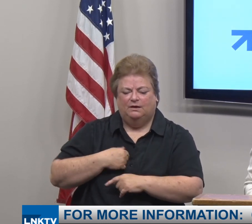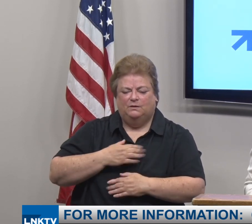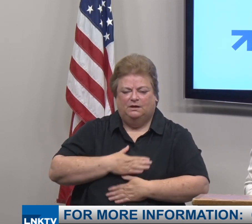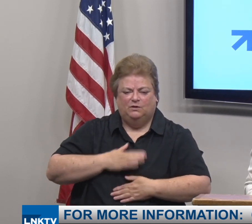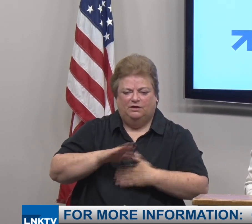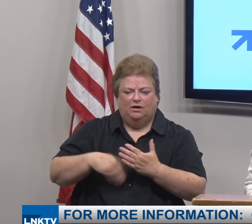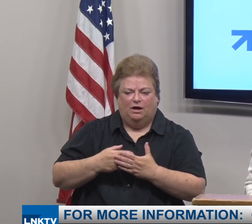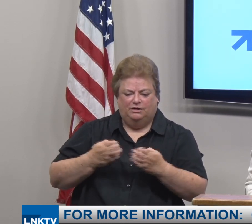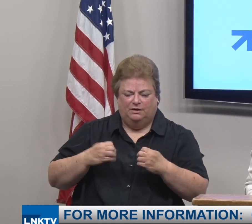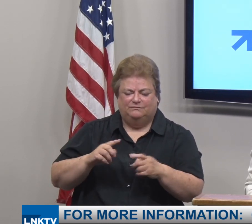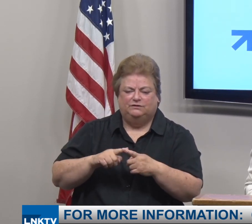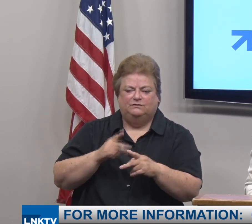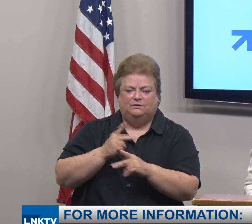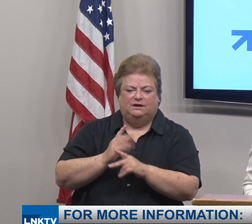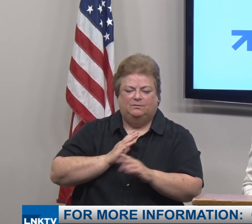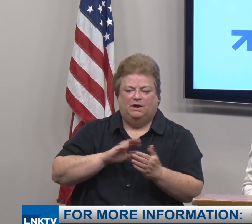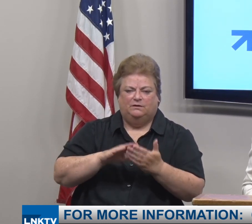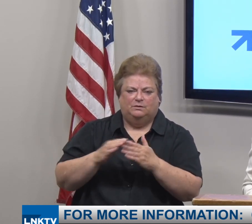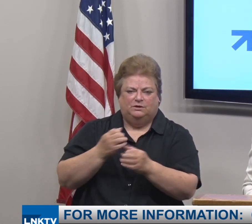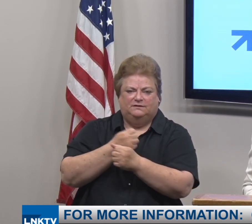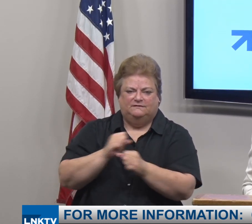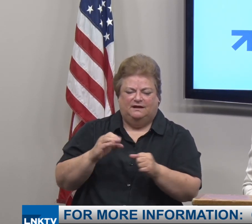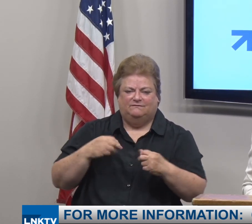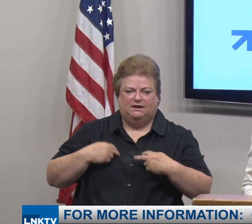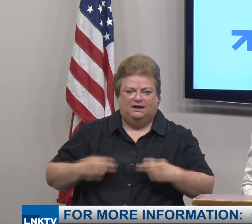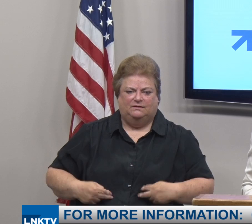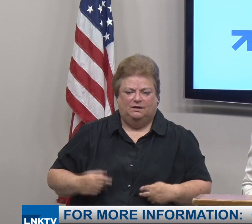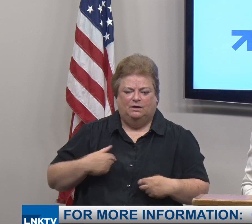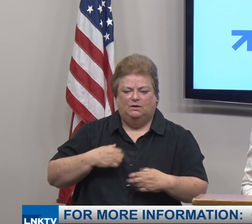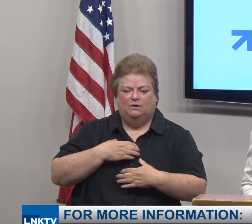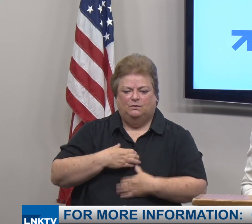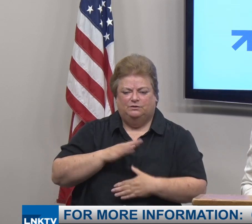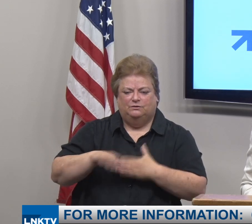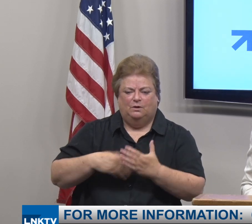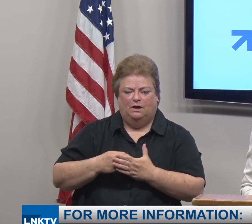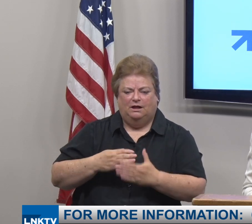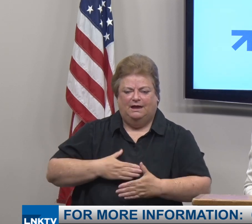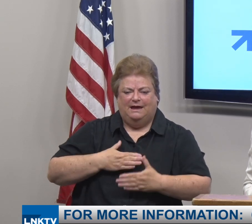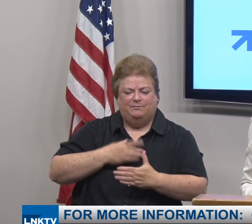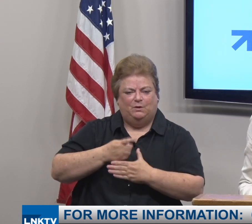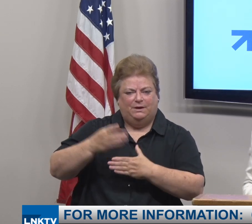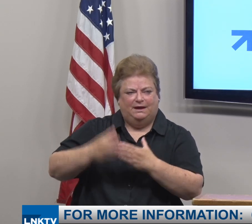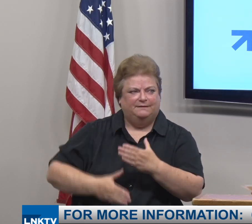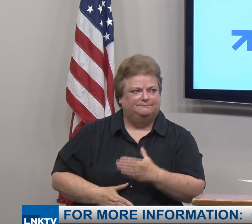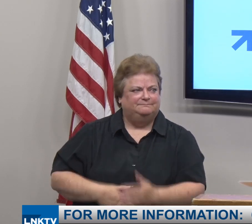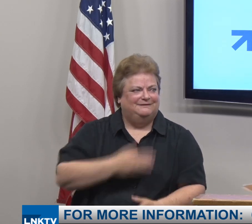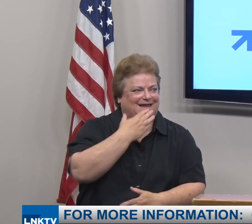of your efforts to help keep our community safe and healthy, and we wish you all a very happy weekend.